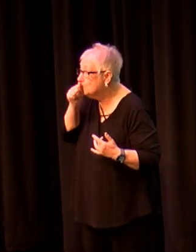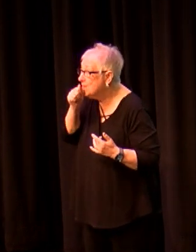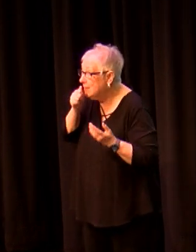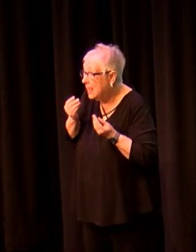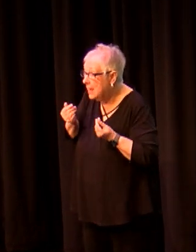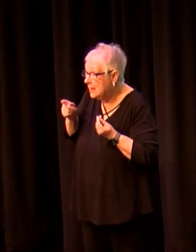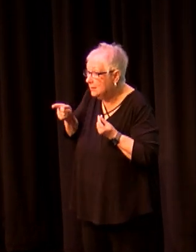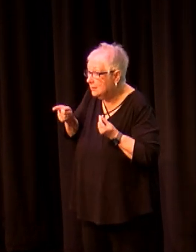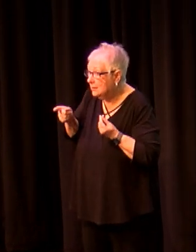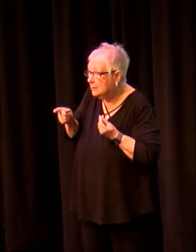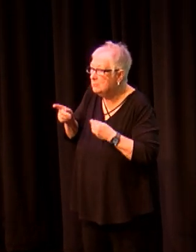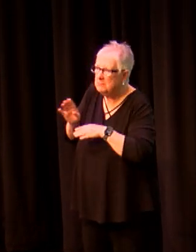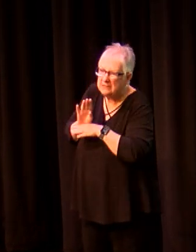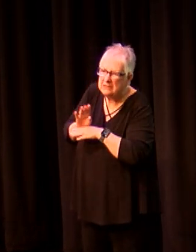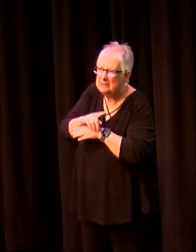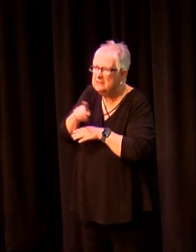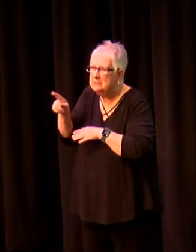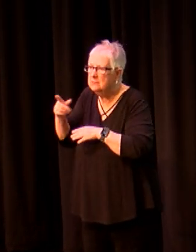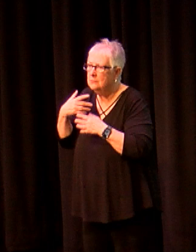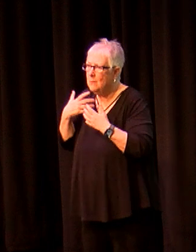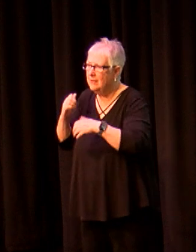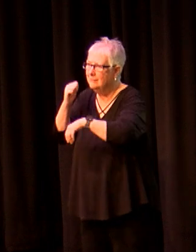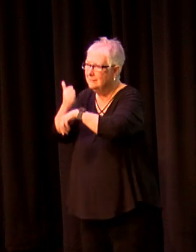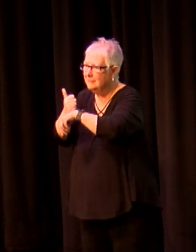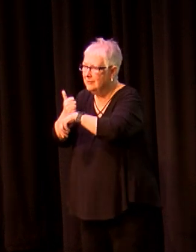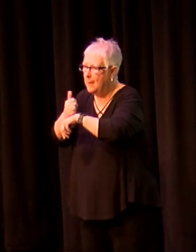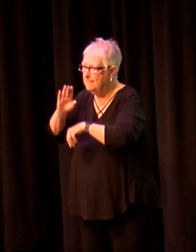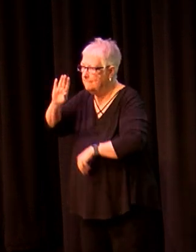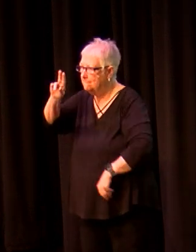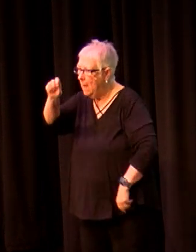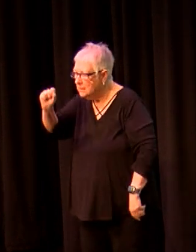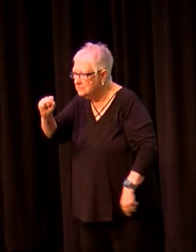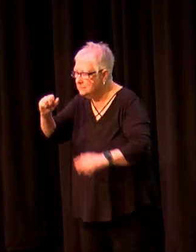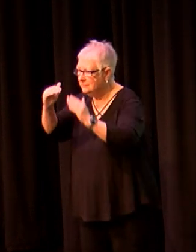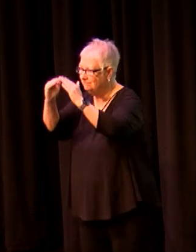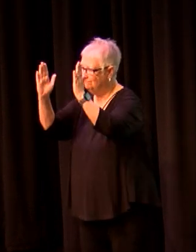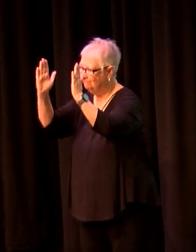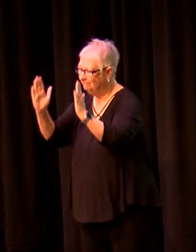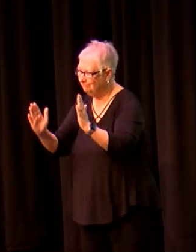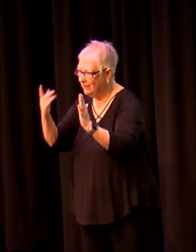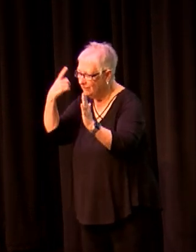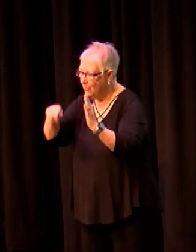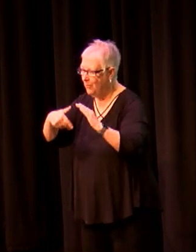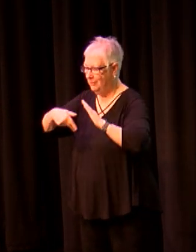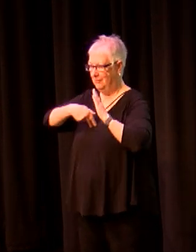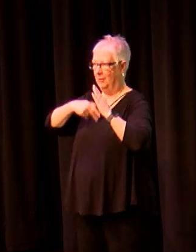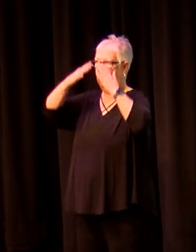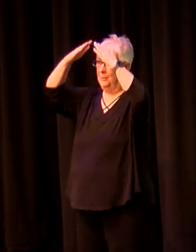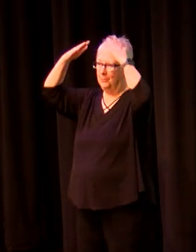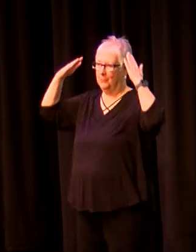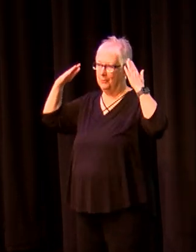and benches. All of the bus stops that take place on the west side are all on private property, but they